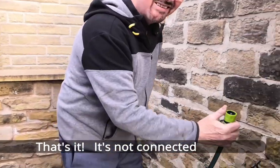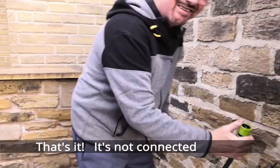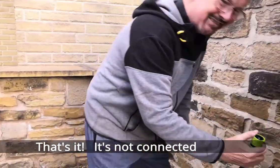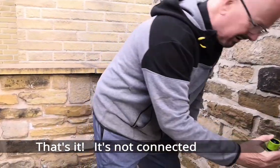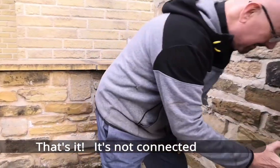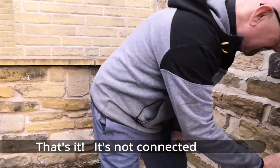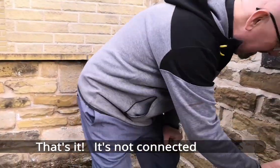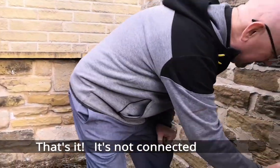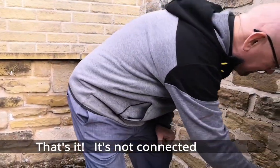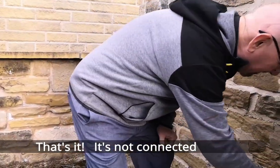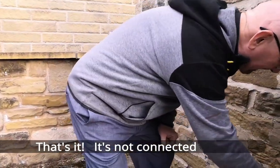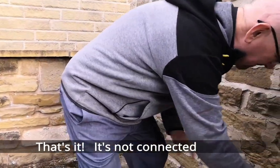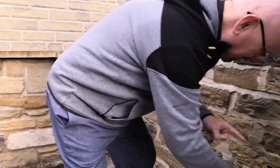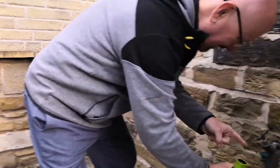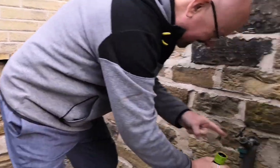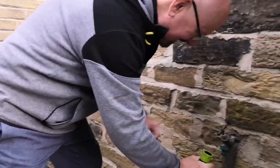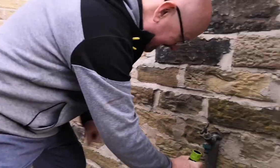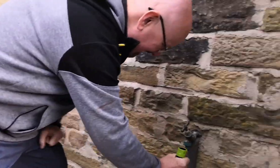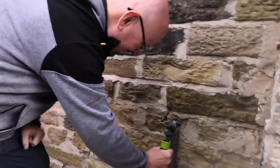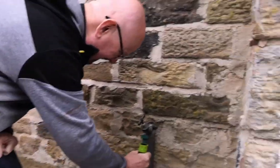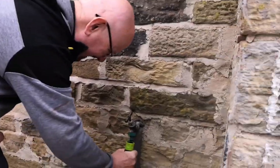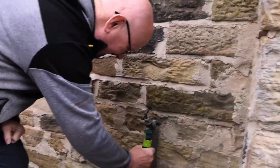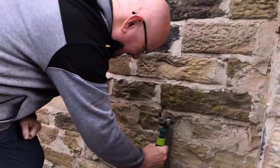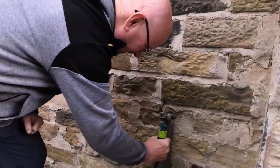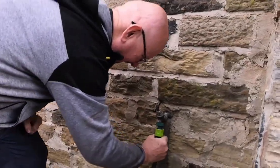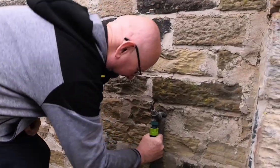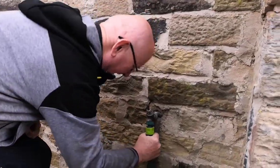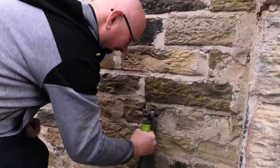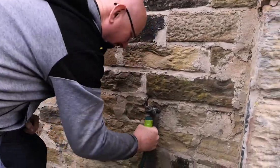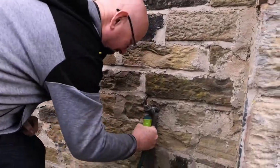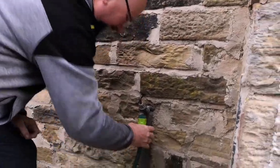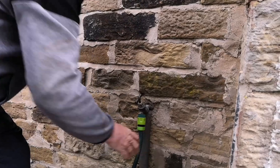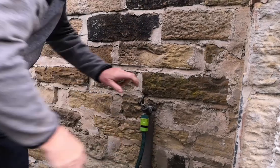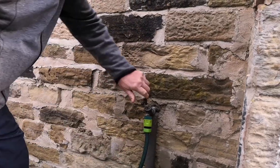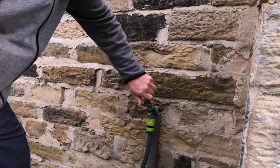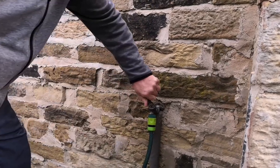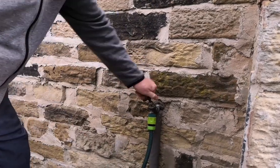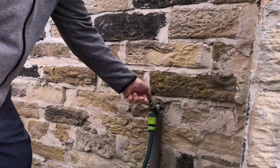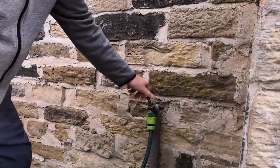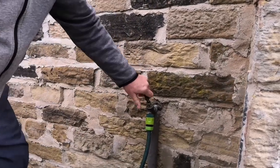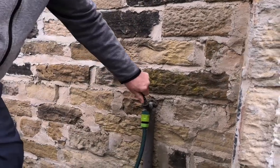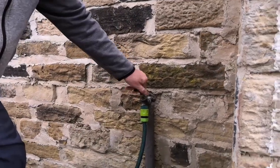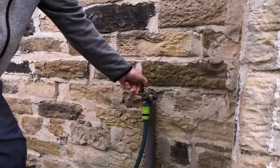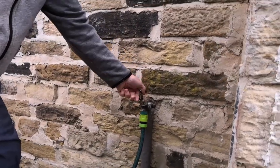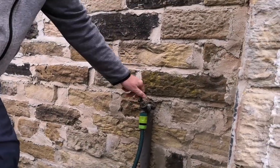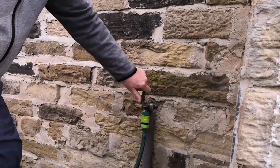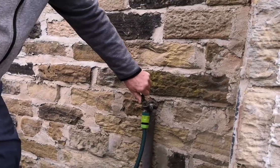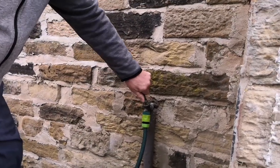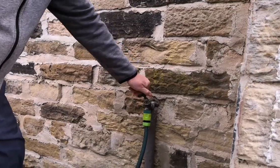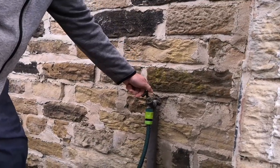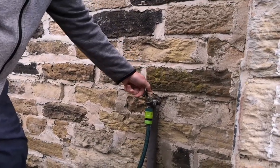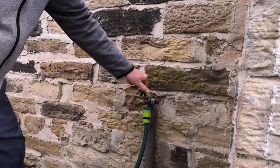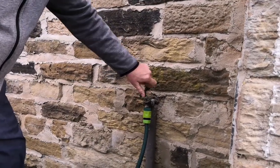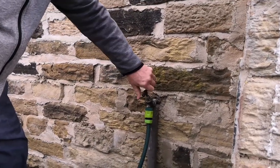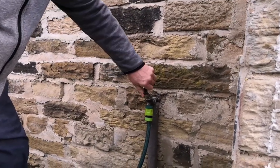it's not connected, we'll shoot it on there